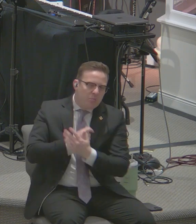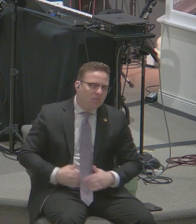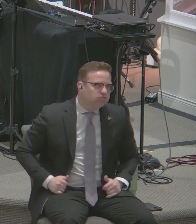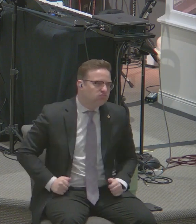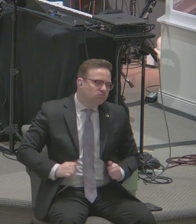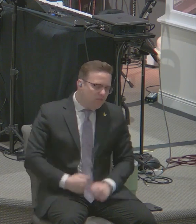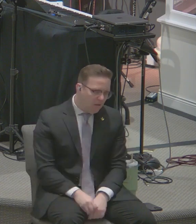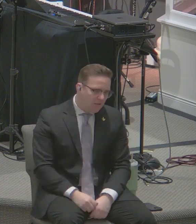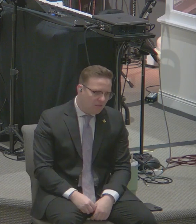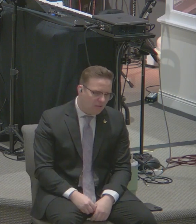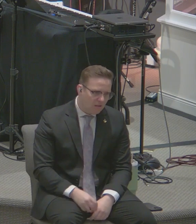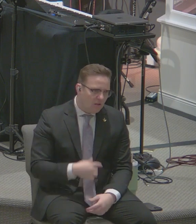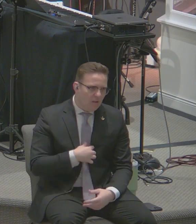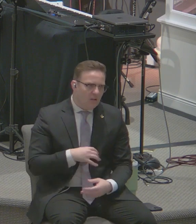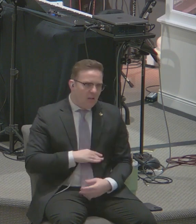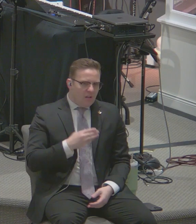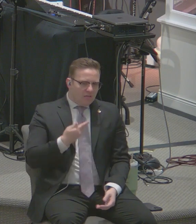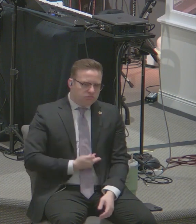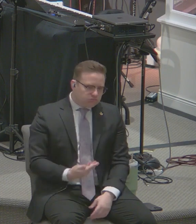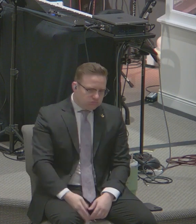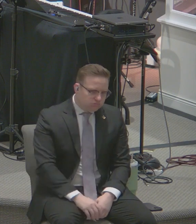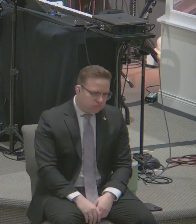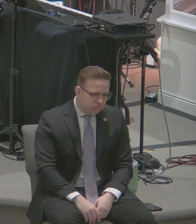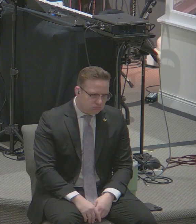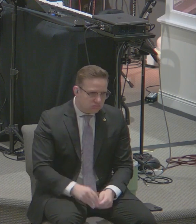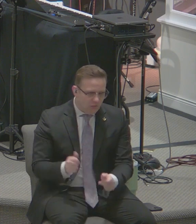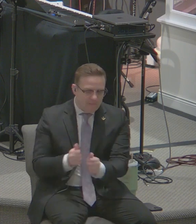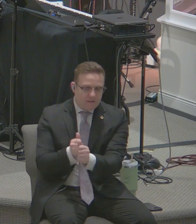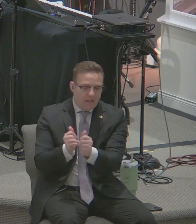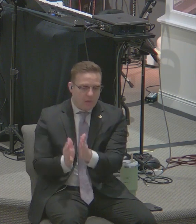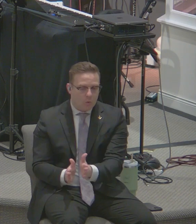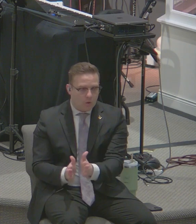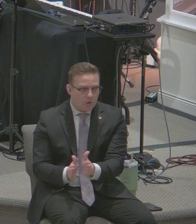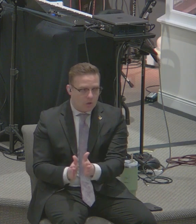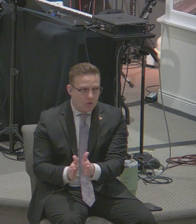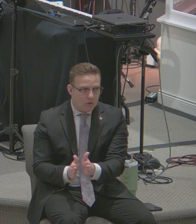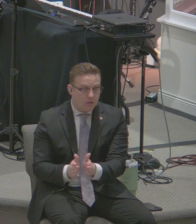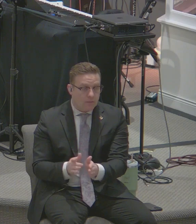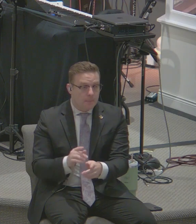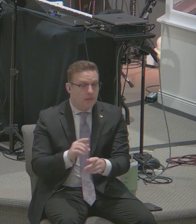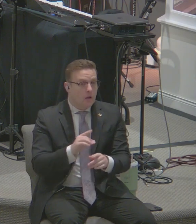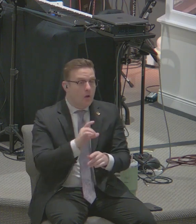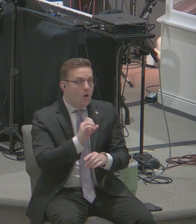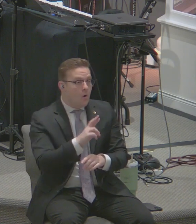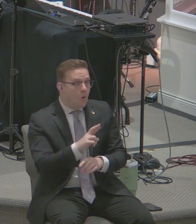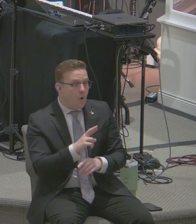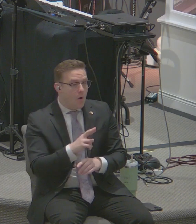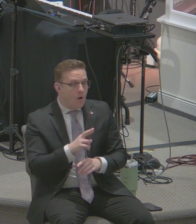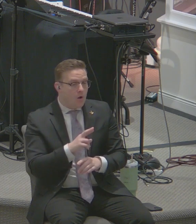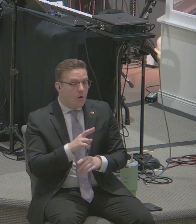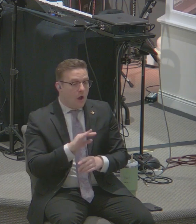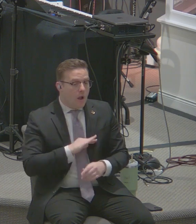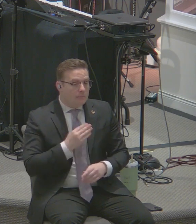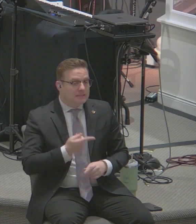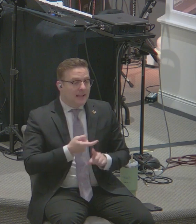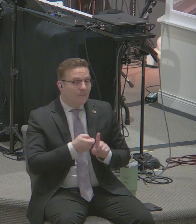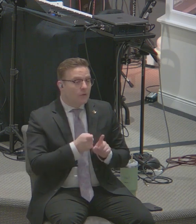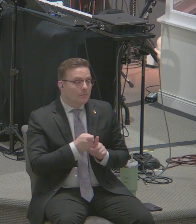The sighing and groaning is not from the follower. The sighing and groaning is from the leader.